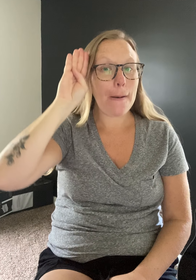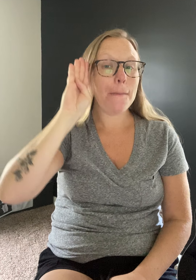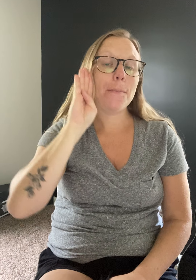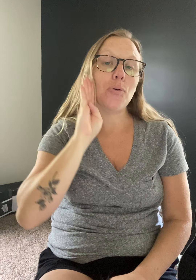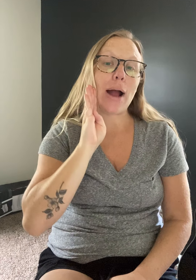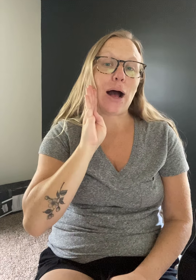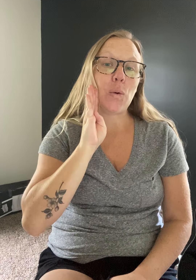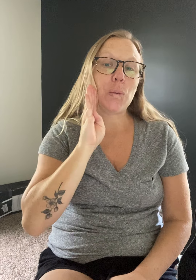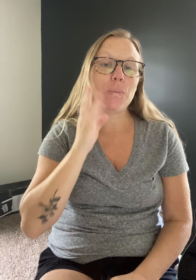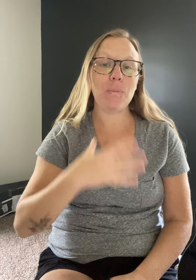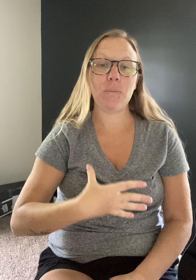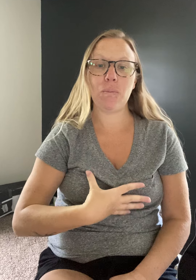brown,